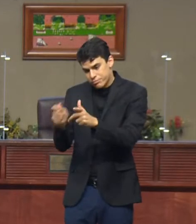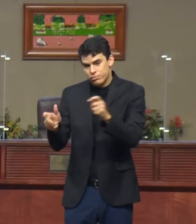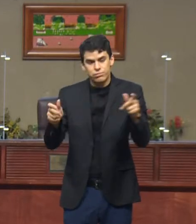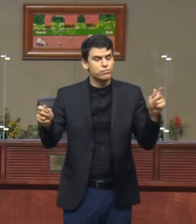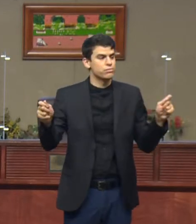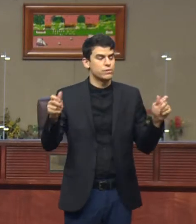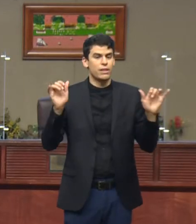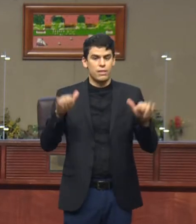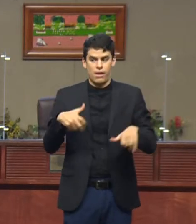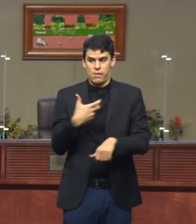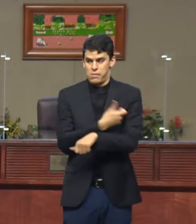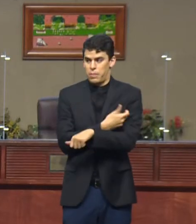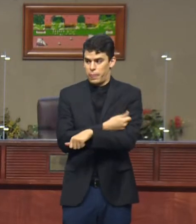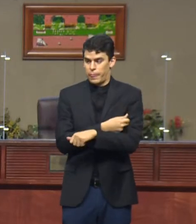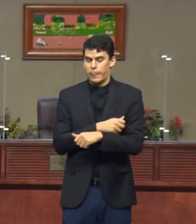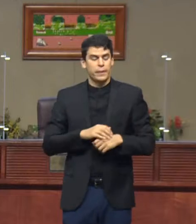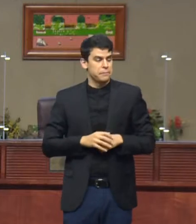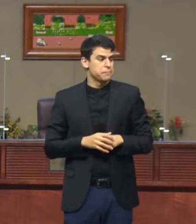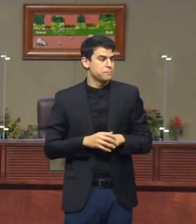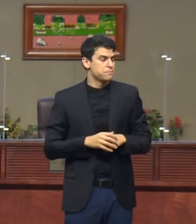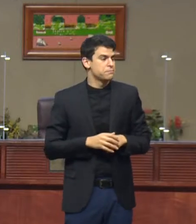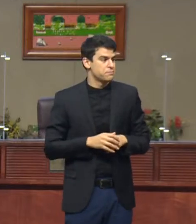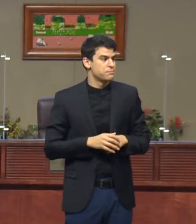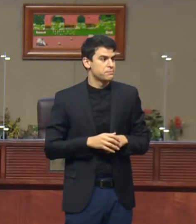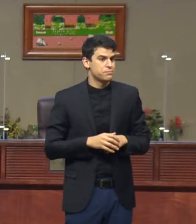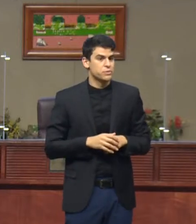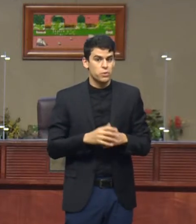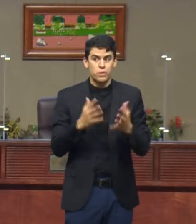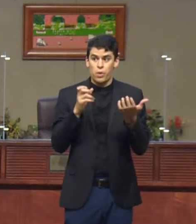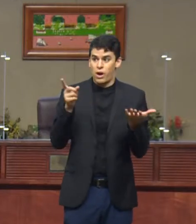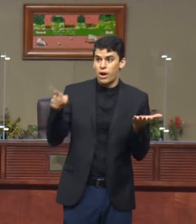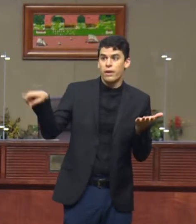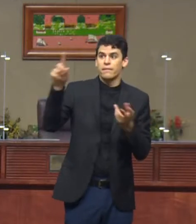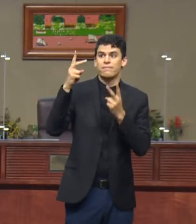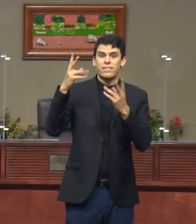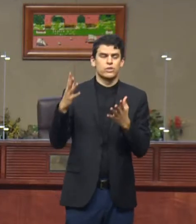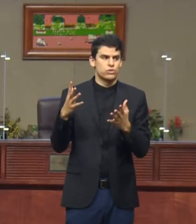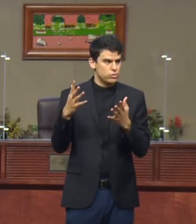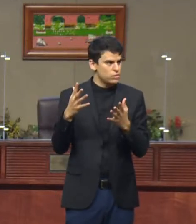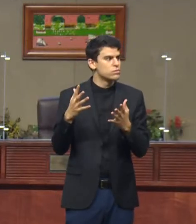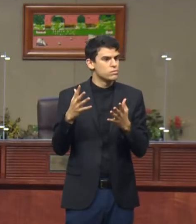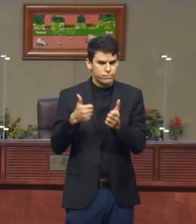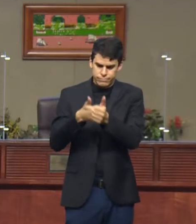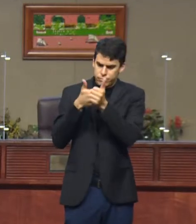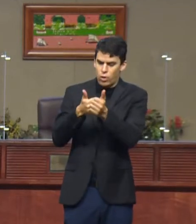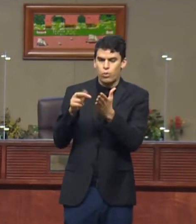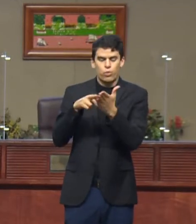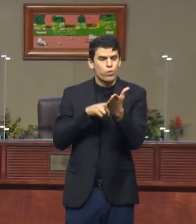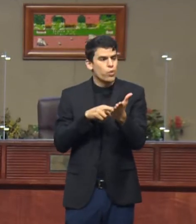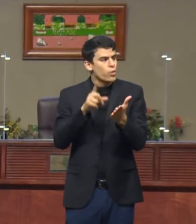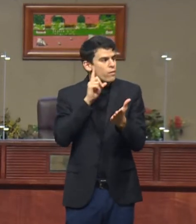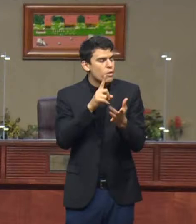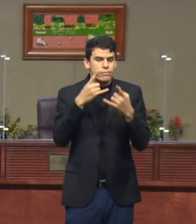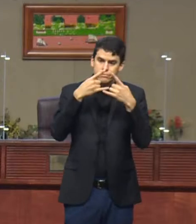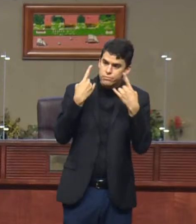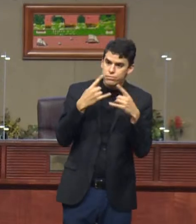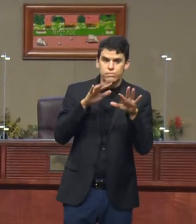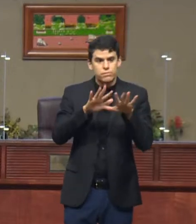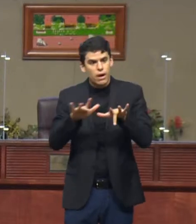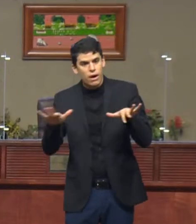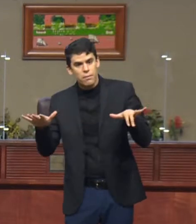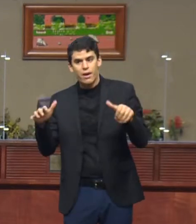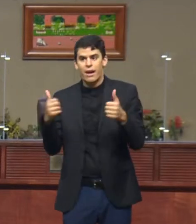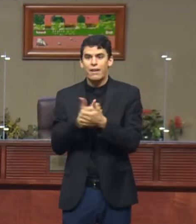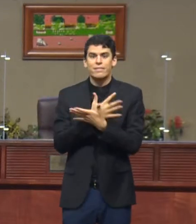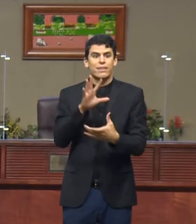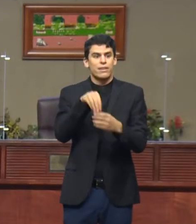U.S. and in the world. So we would like visitors to as well practice, and all of the attractions and locations that we